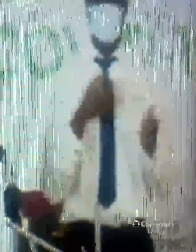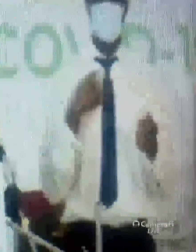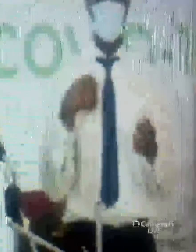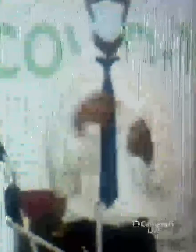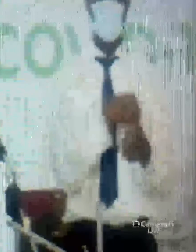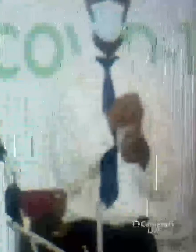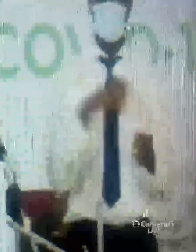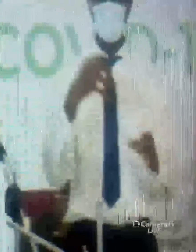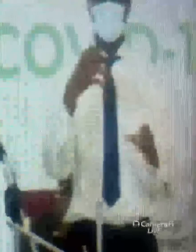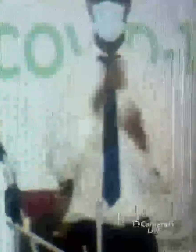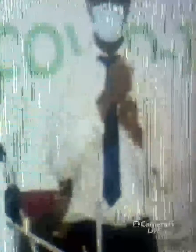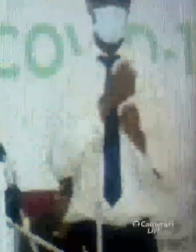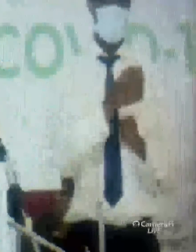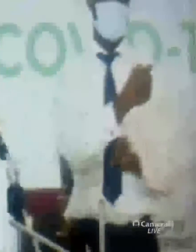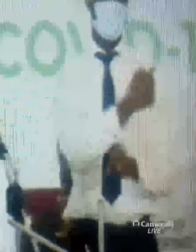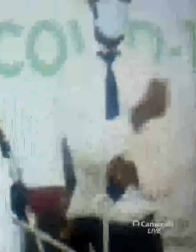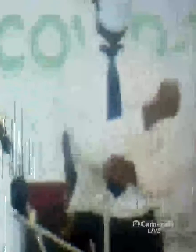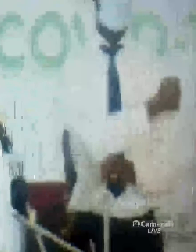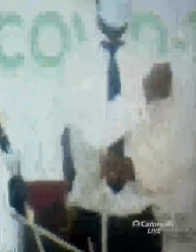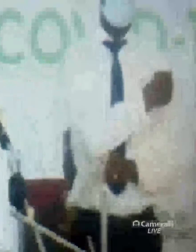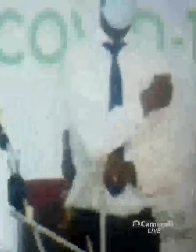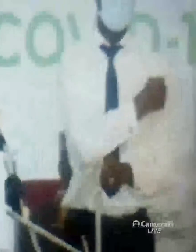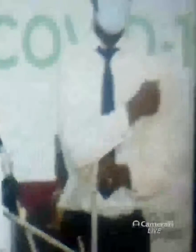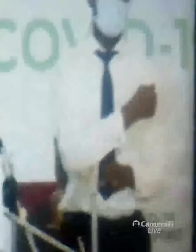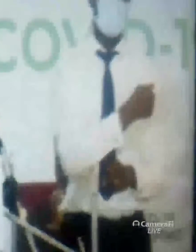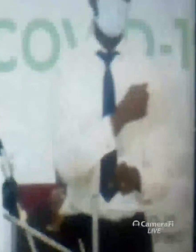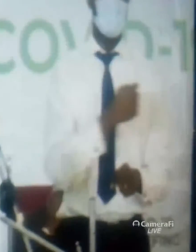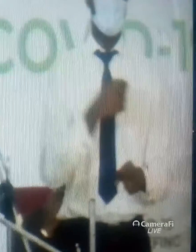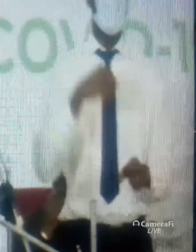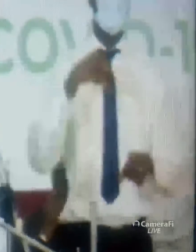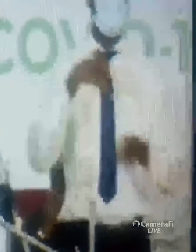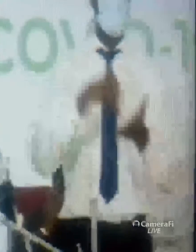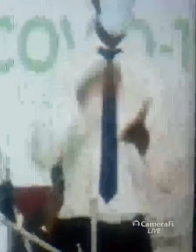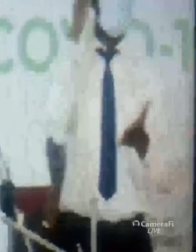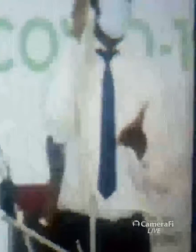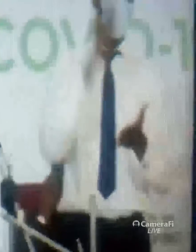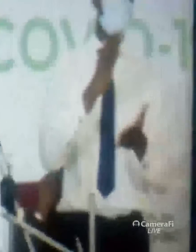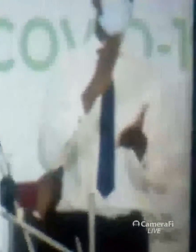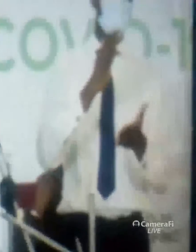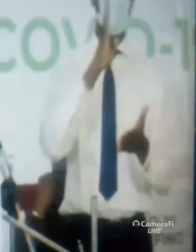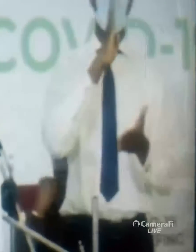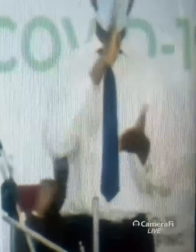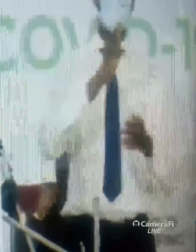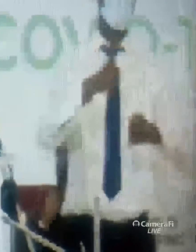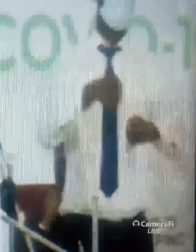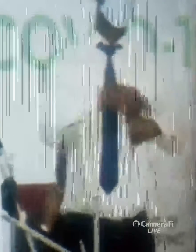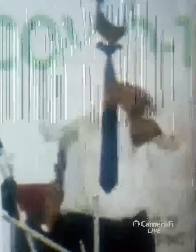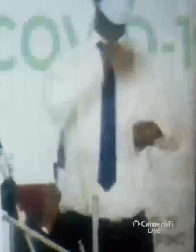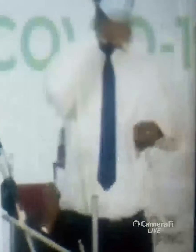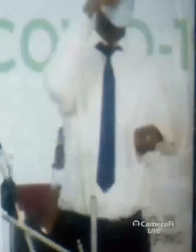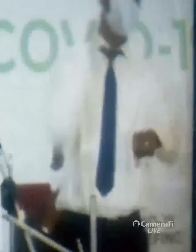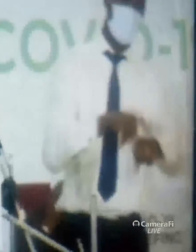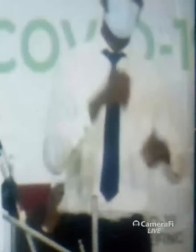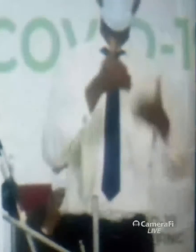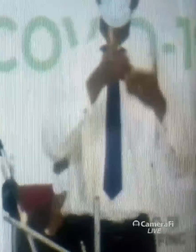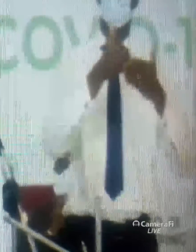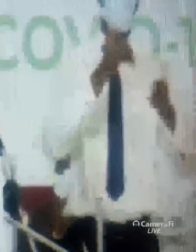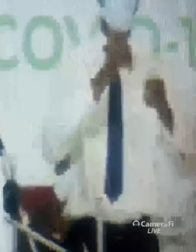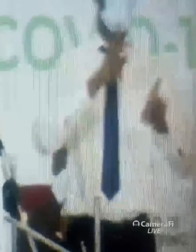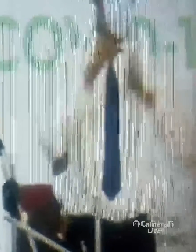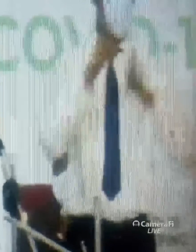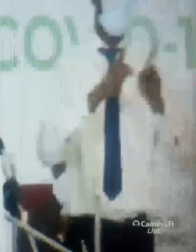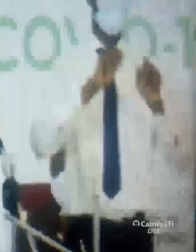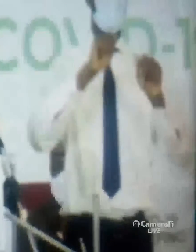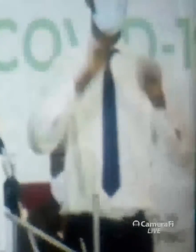to get to population immunity levels that we require to let down our guards